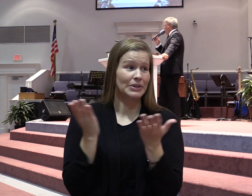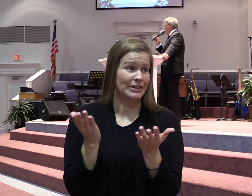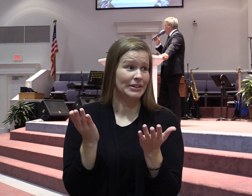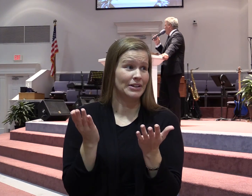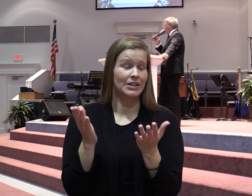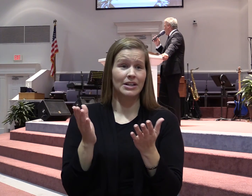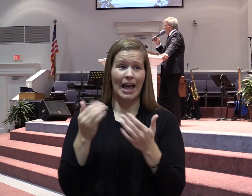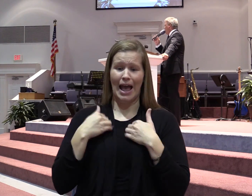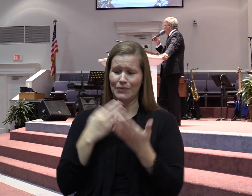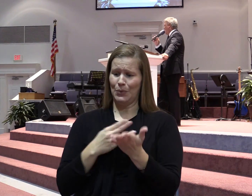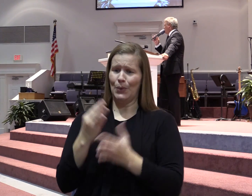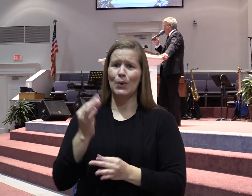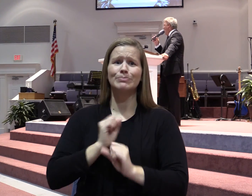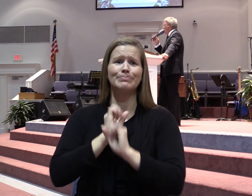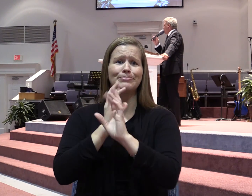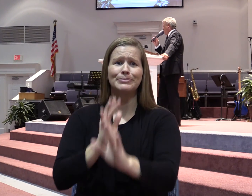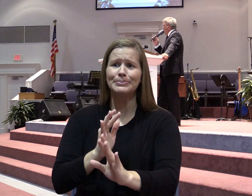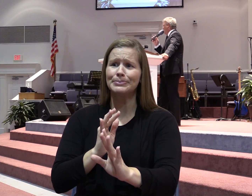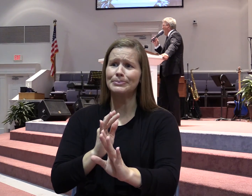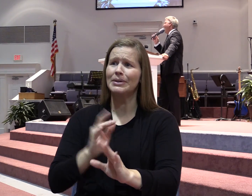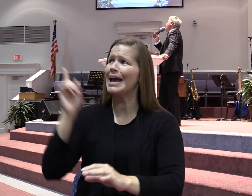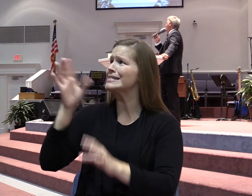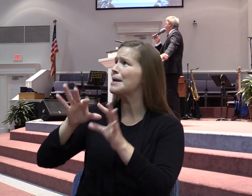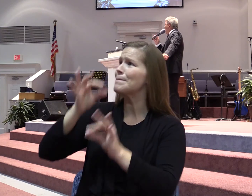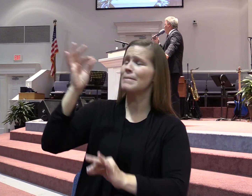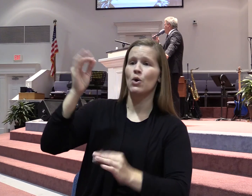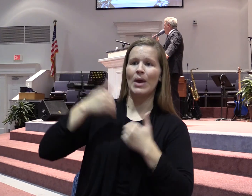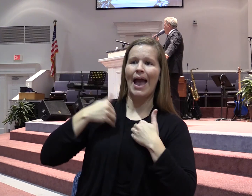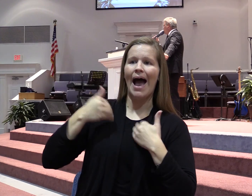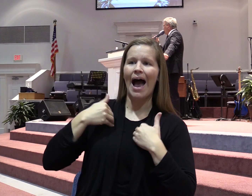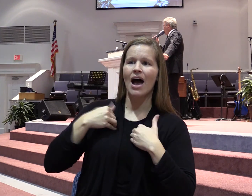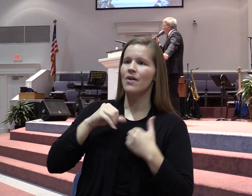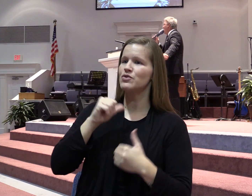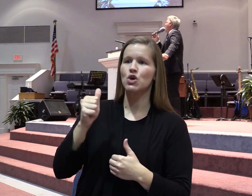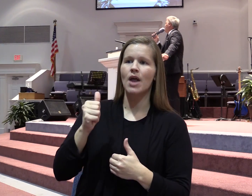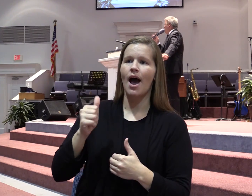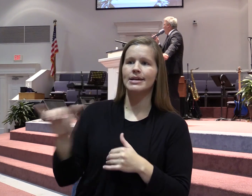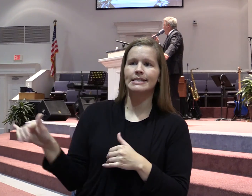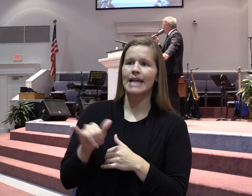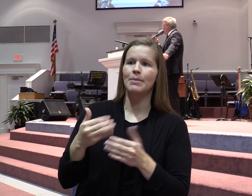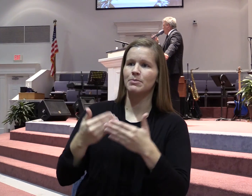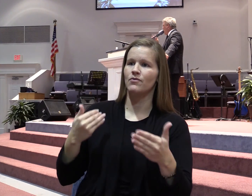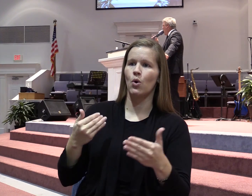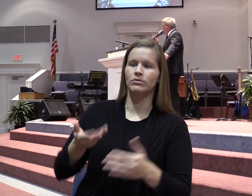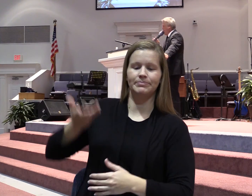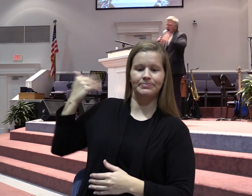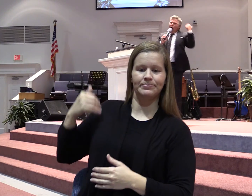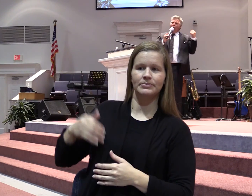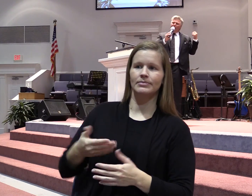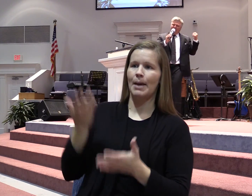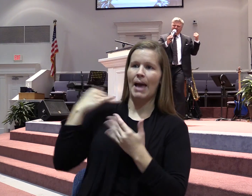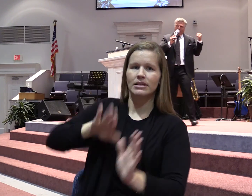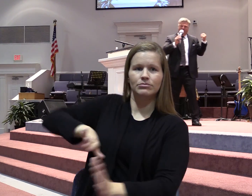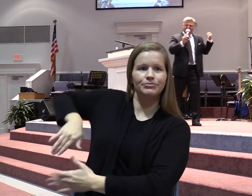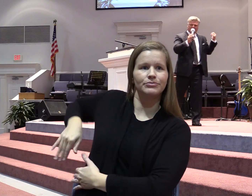is filled with the gift of God's divine spirit. You're not what you used to be. You are a new creation.